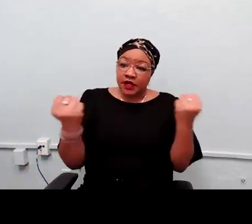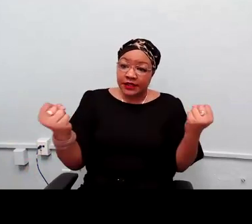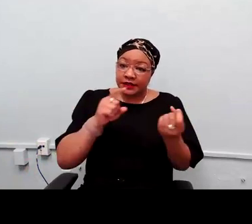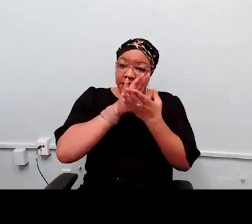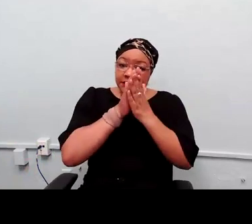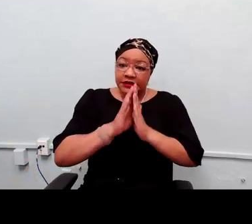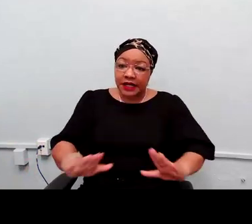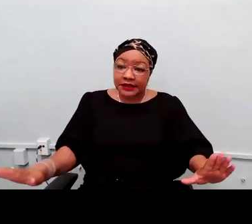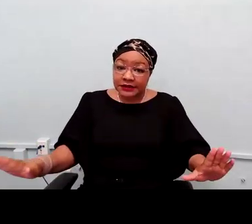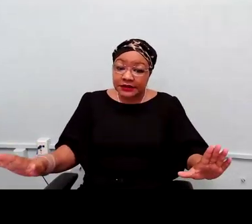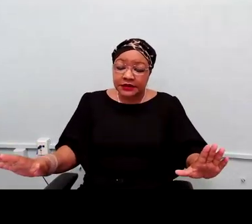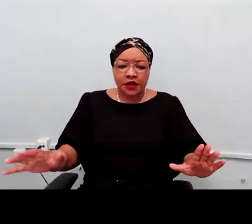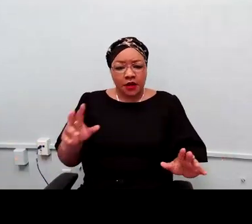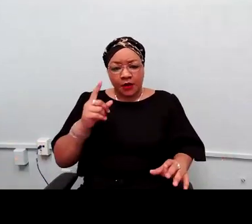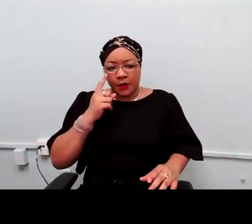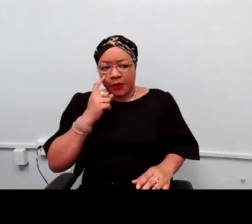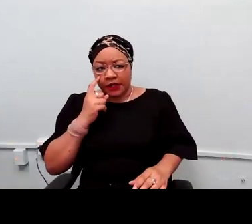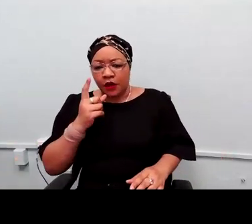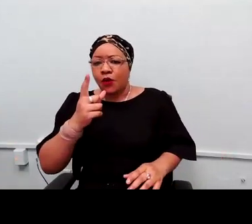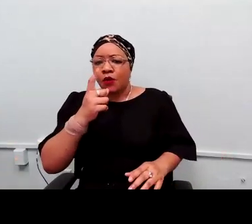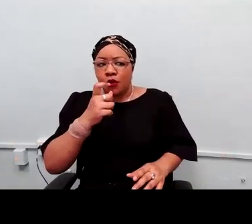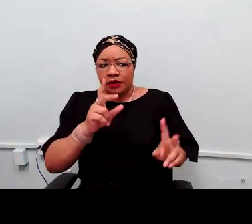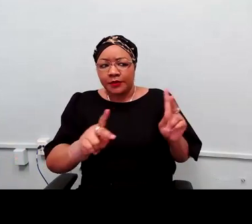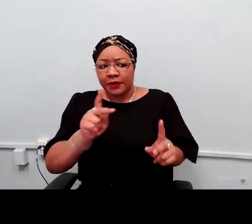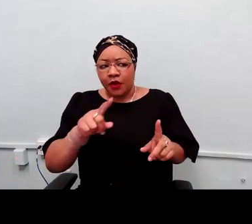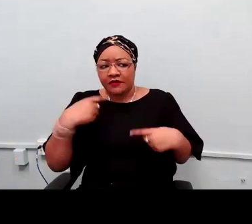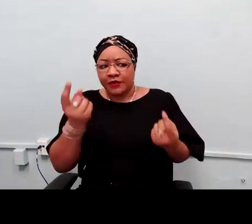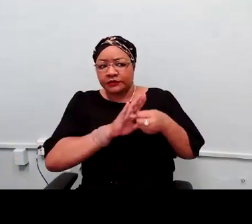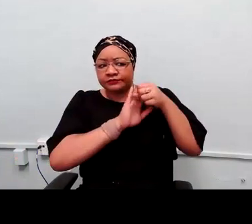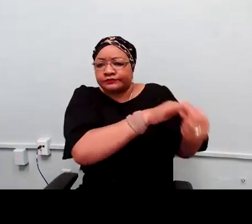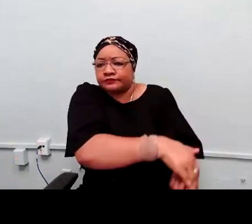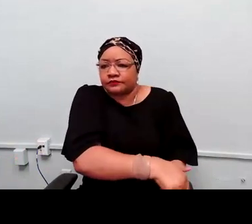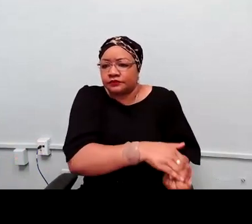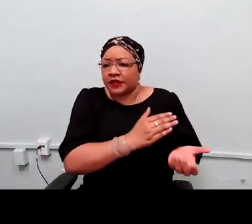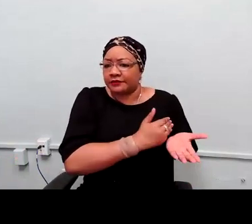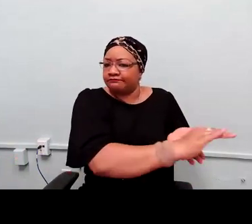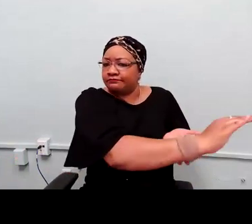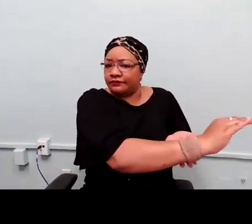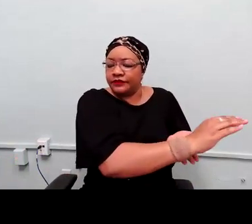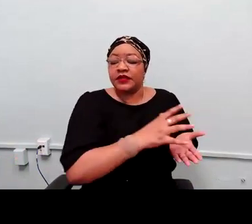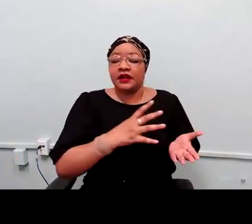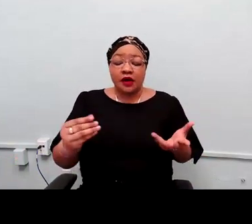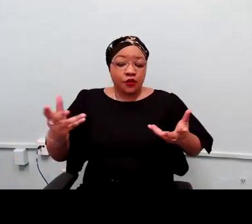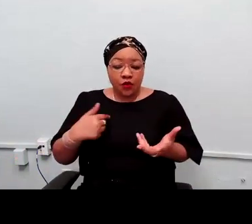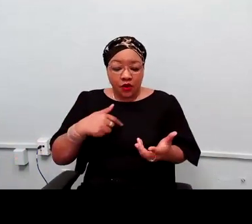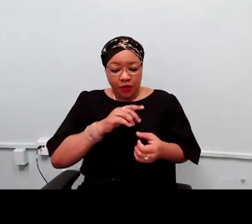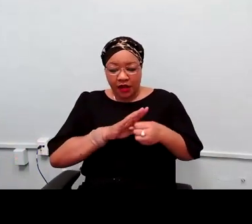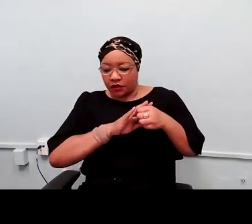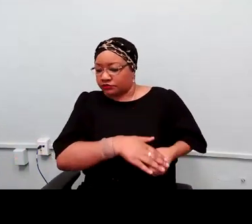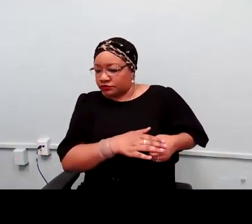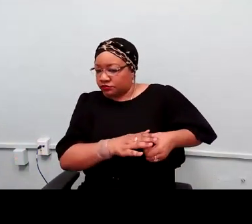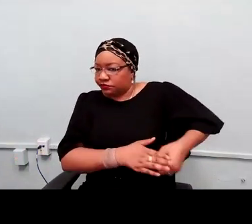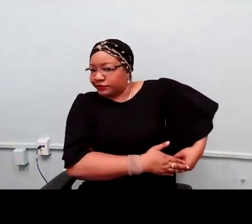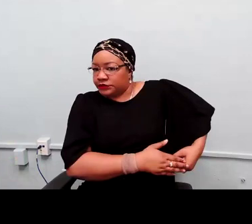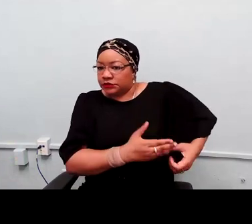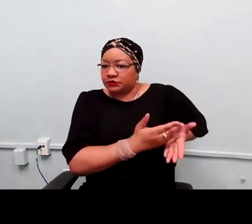at whose voices have been silenced, what we as writers, as humans, are keeping silent. What do we share?